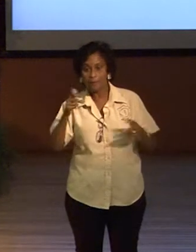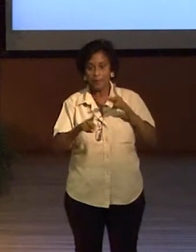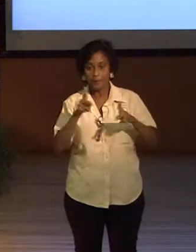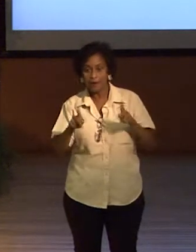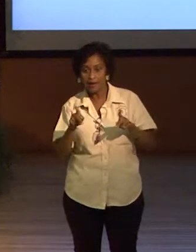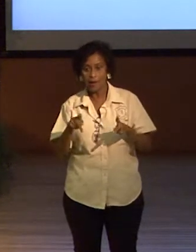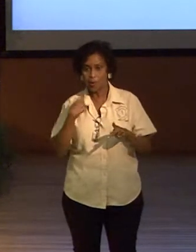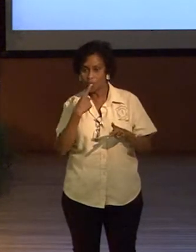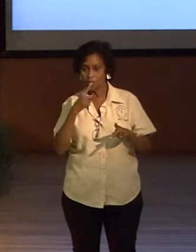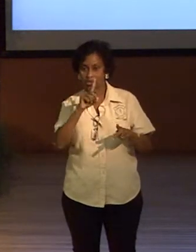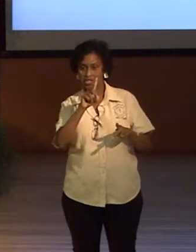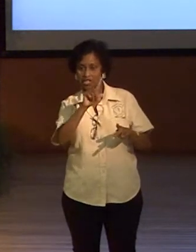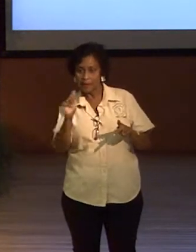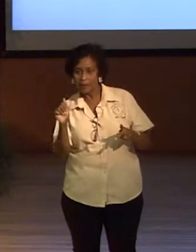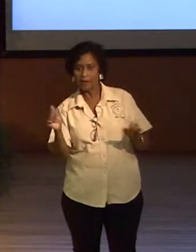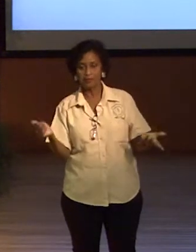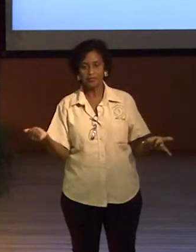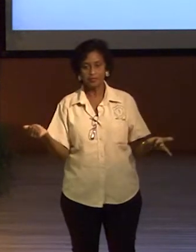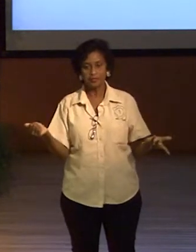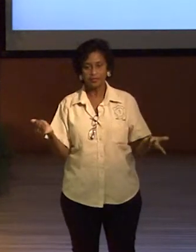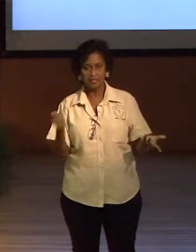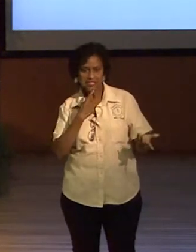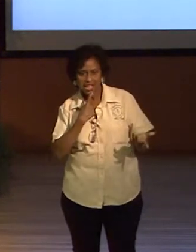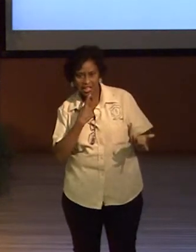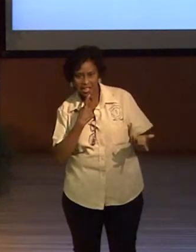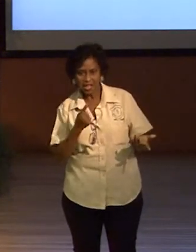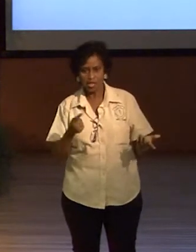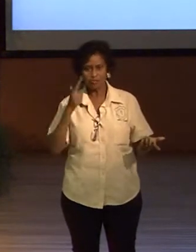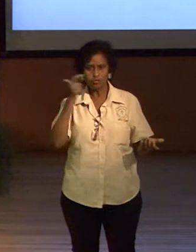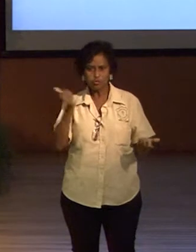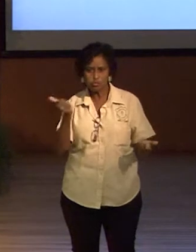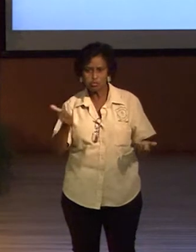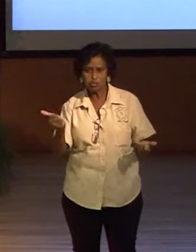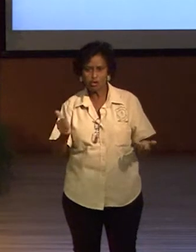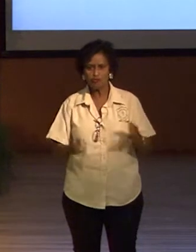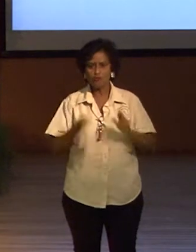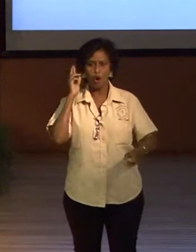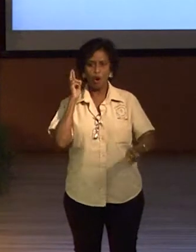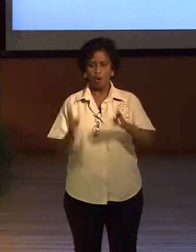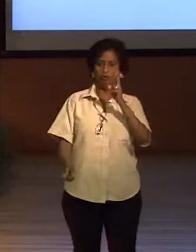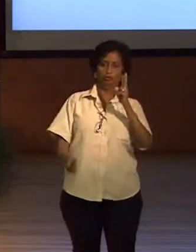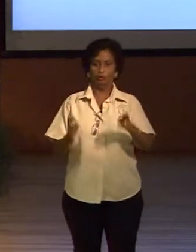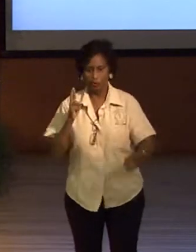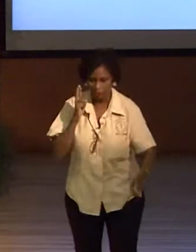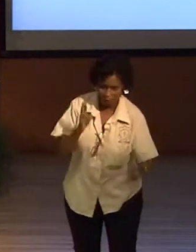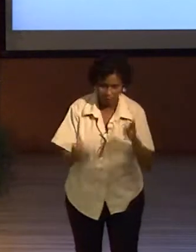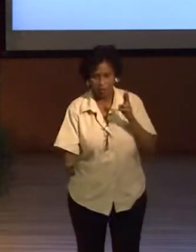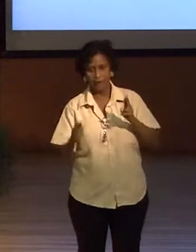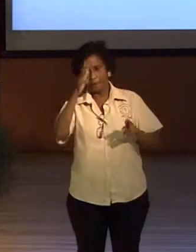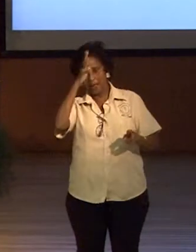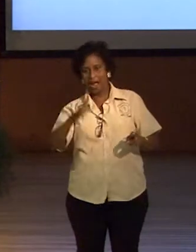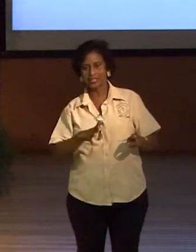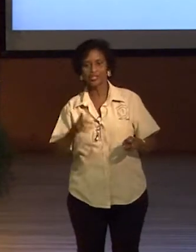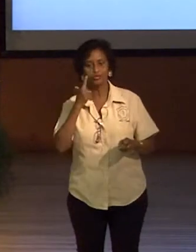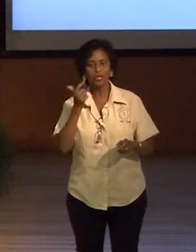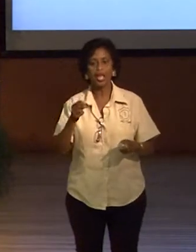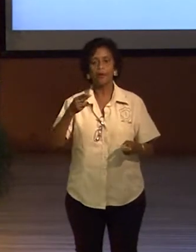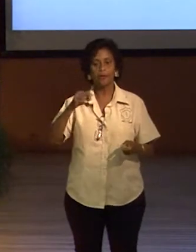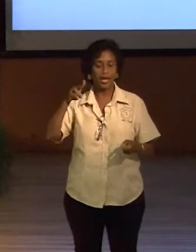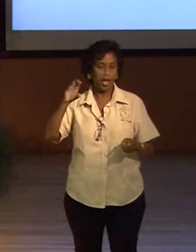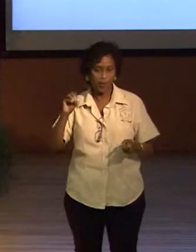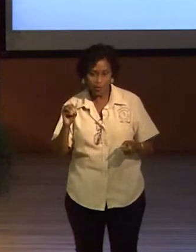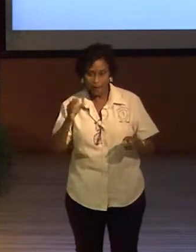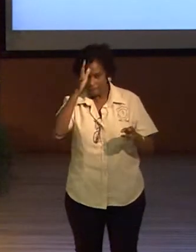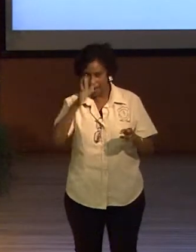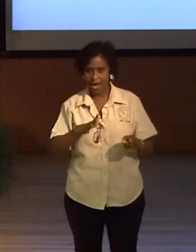the researchers found that prominent use of cyborg imagery to describe him marked him as deviant and even dangerous. And